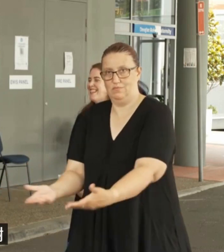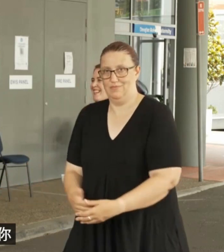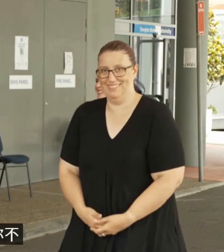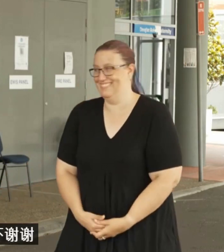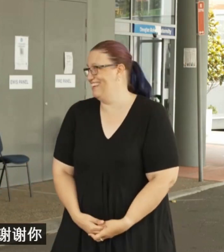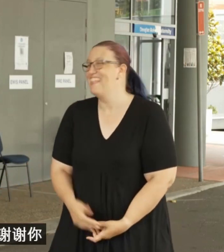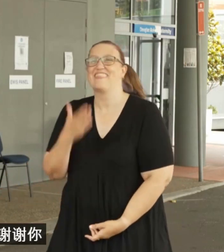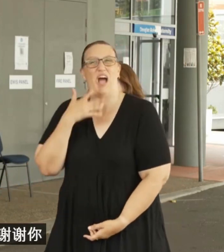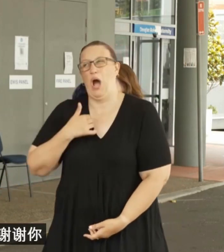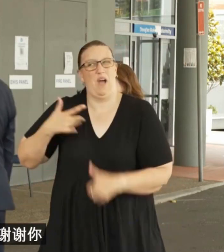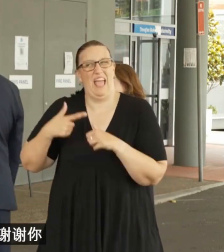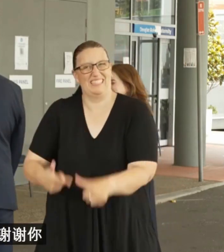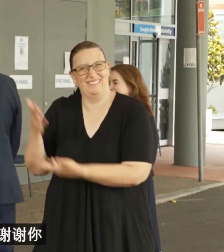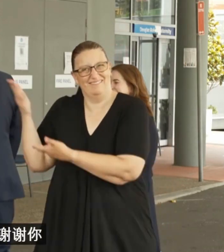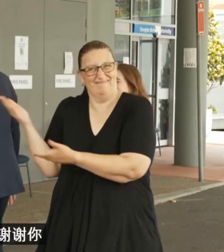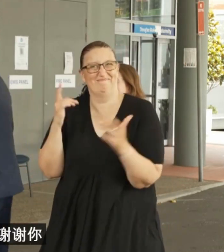Thank you very much. No, thank you.